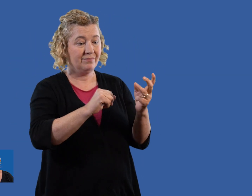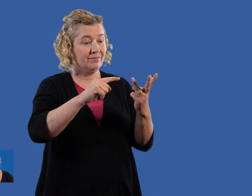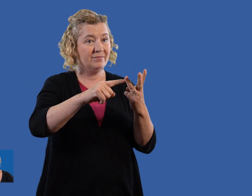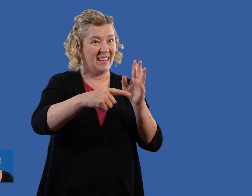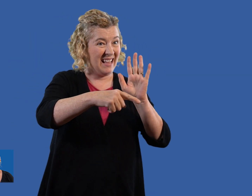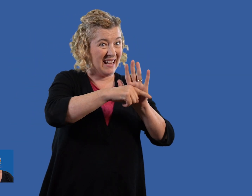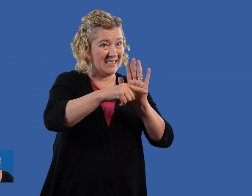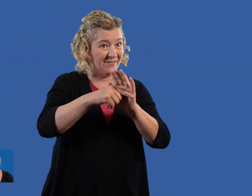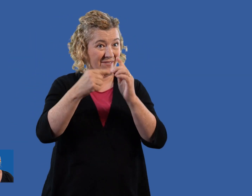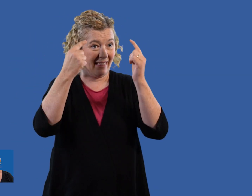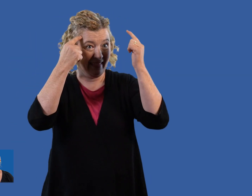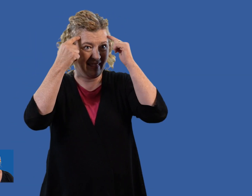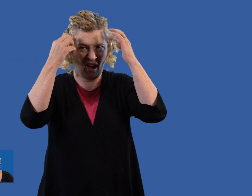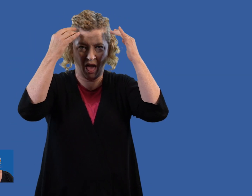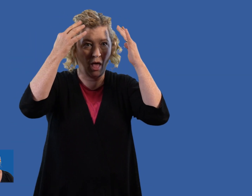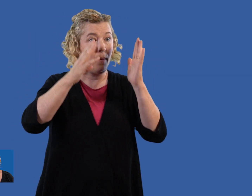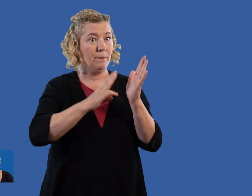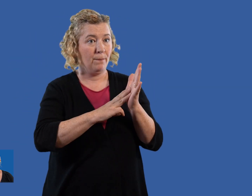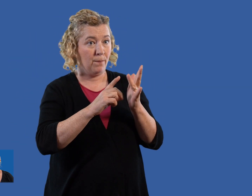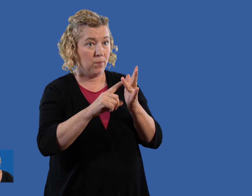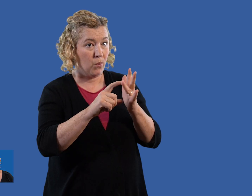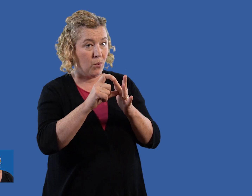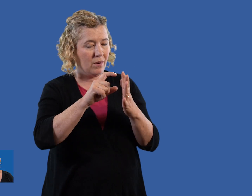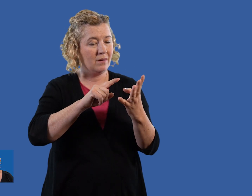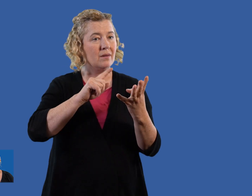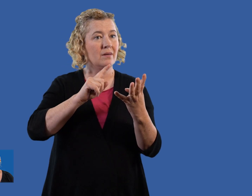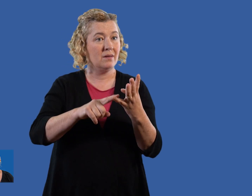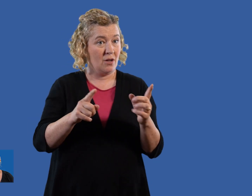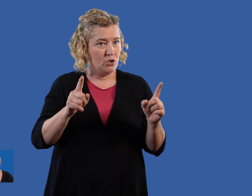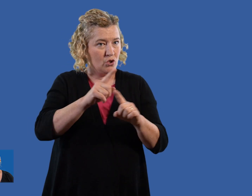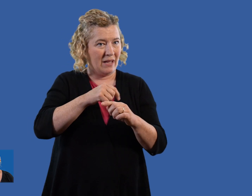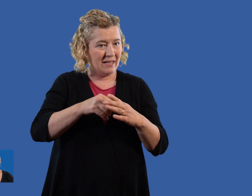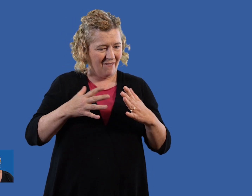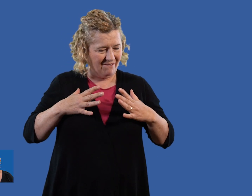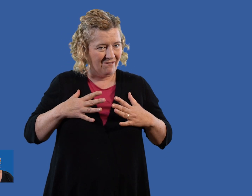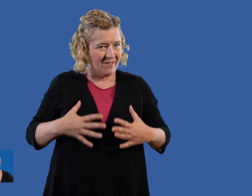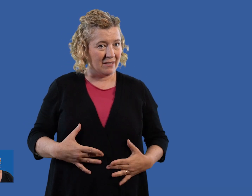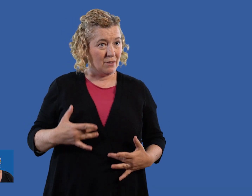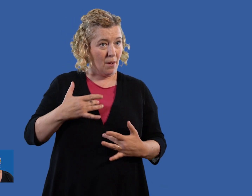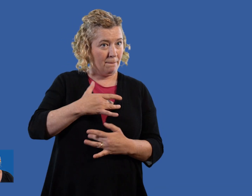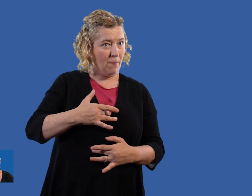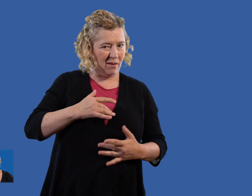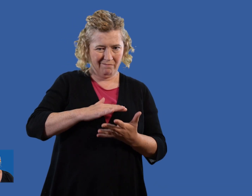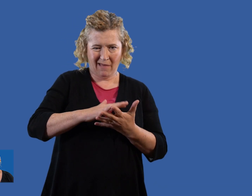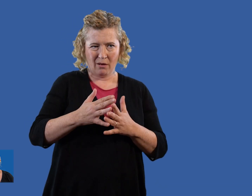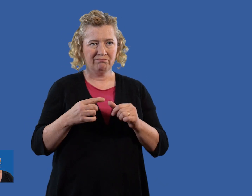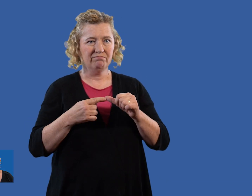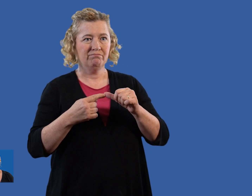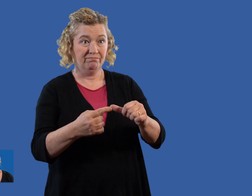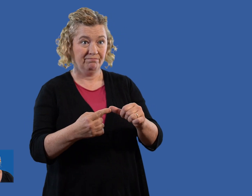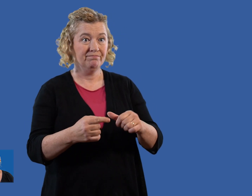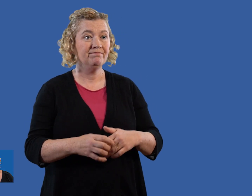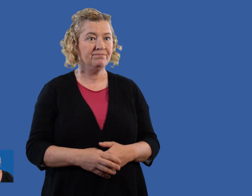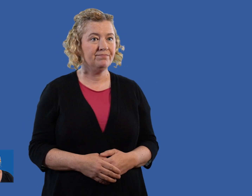avoidance, negative changes in thinking and mood, and changes in physical and